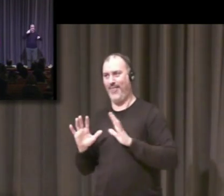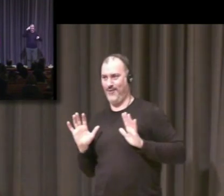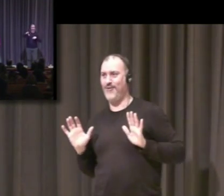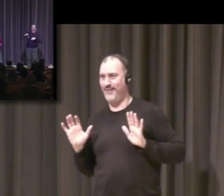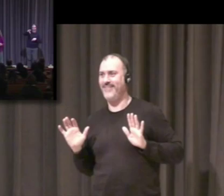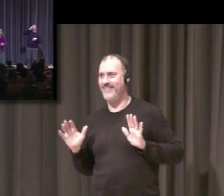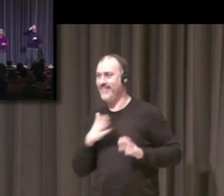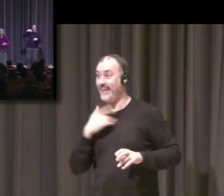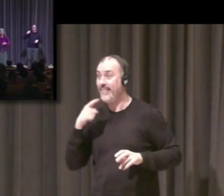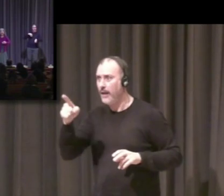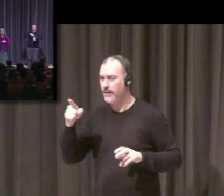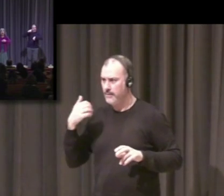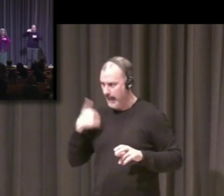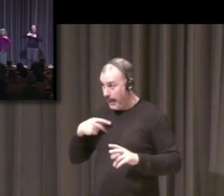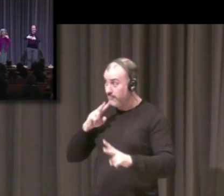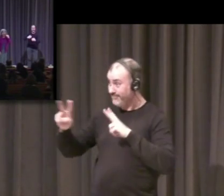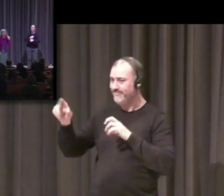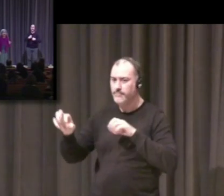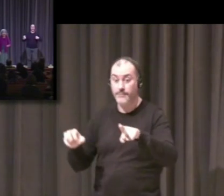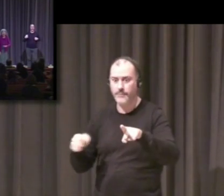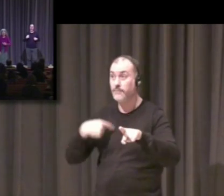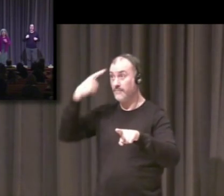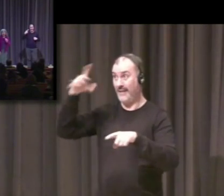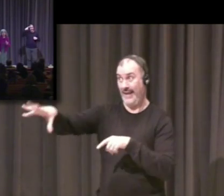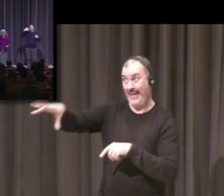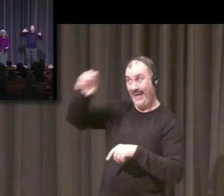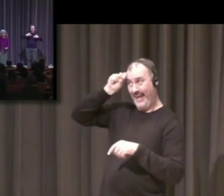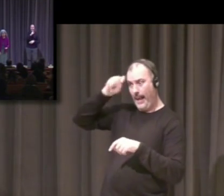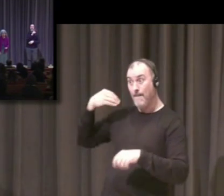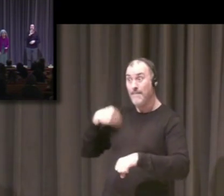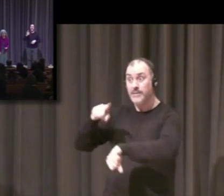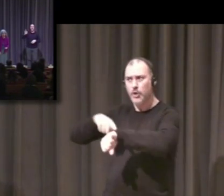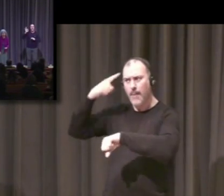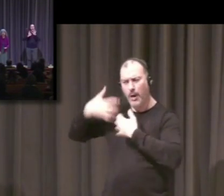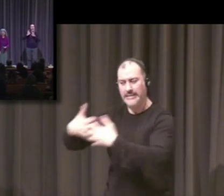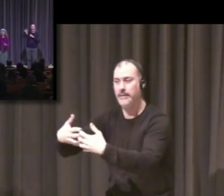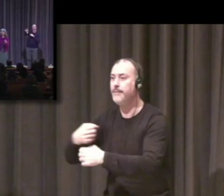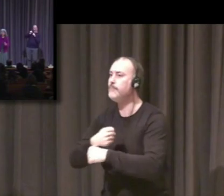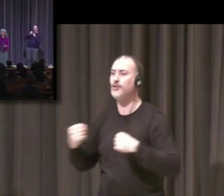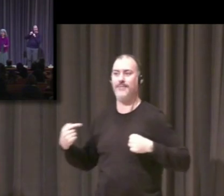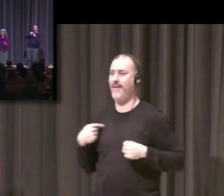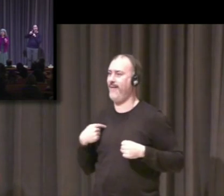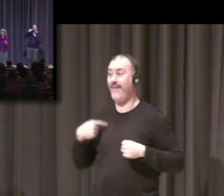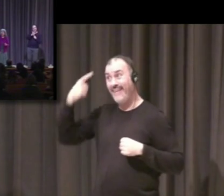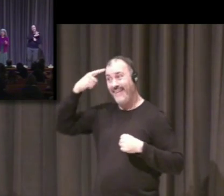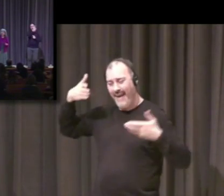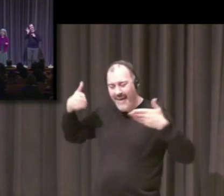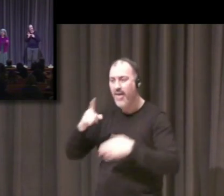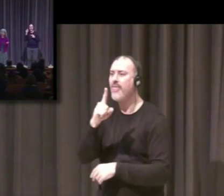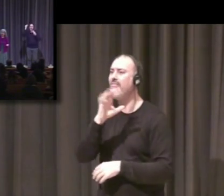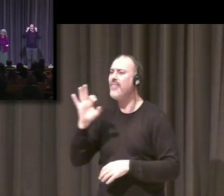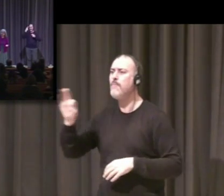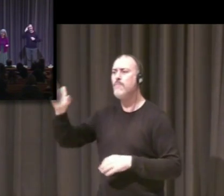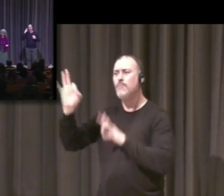other people are doing. It's called cognitive overload, and the children start